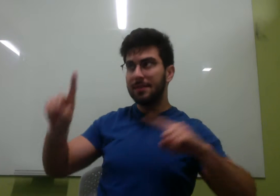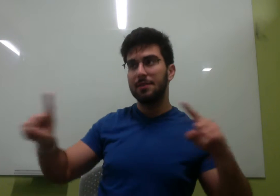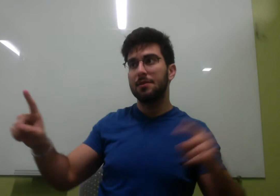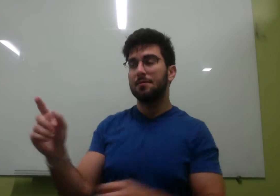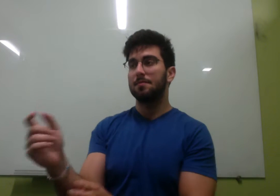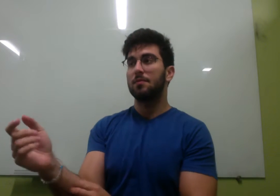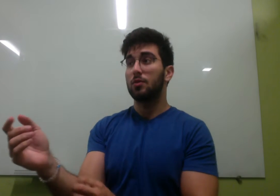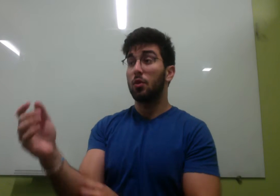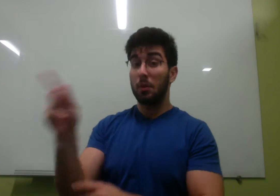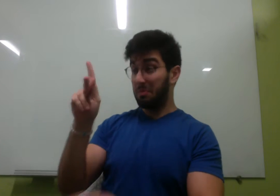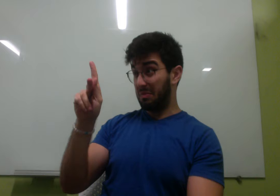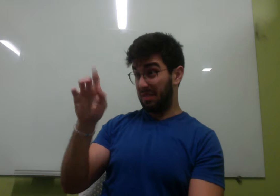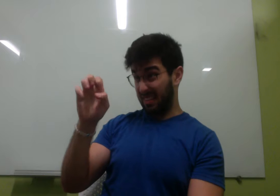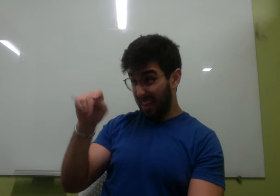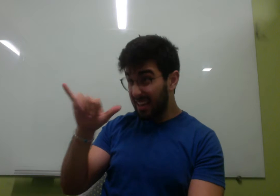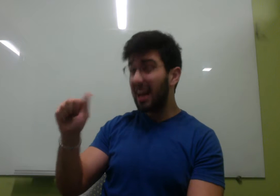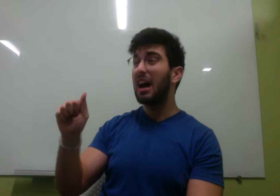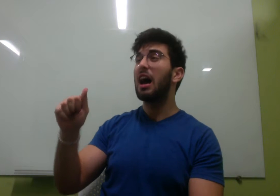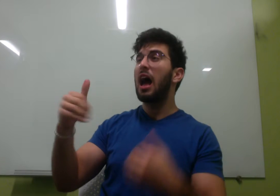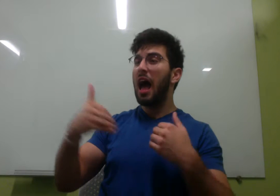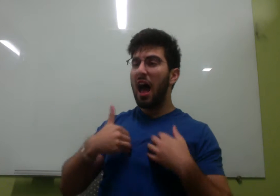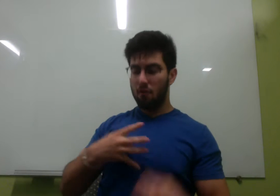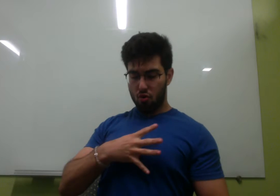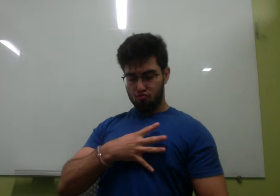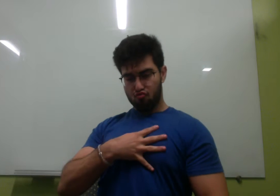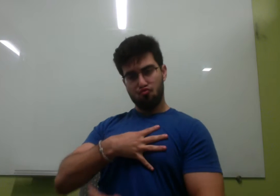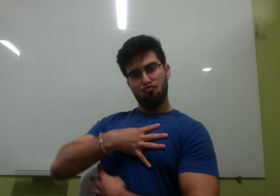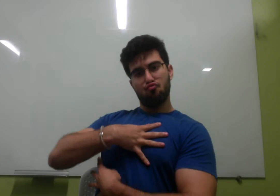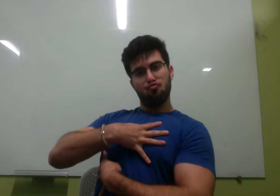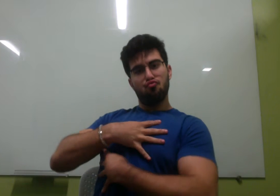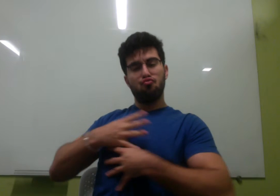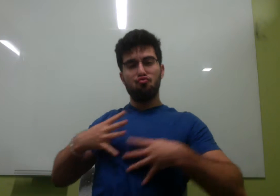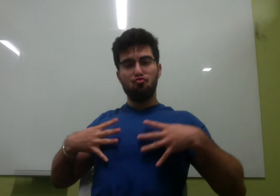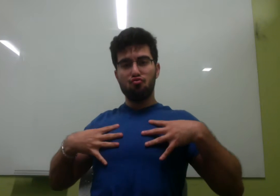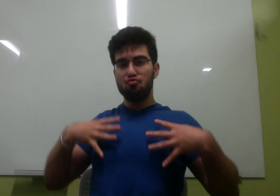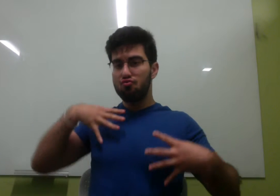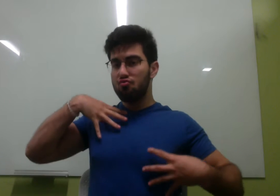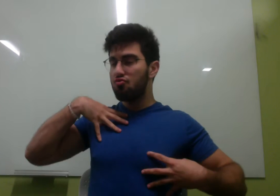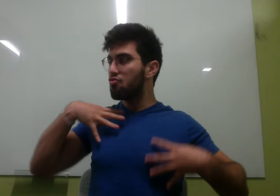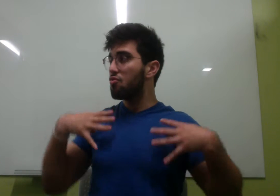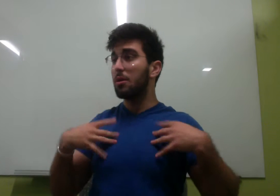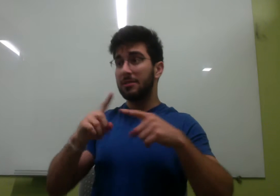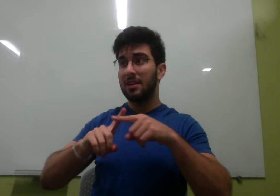pattern. Right. And then there's Uganda giraffes. They have like big, large brown